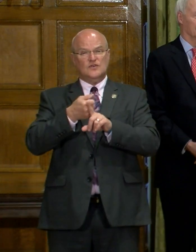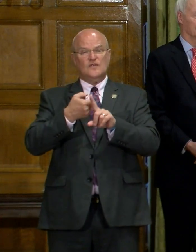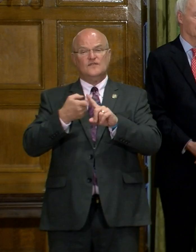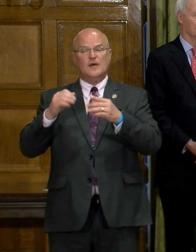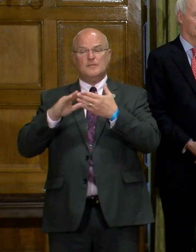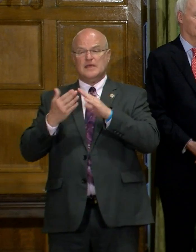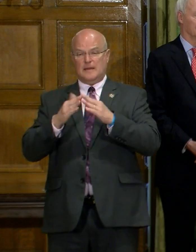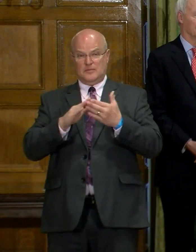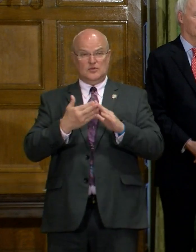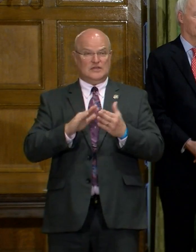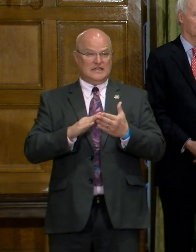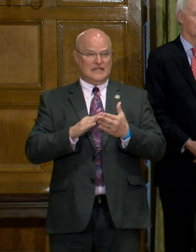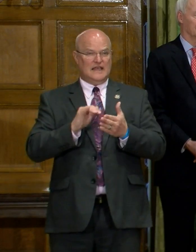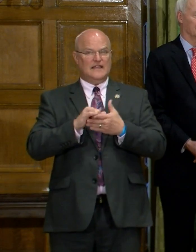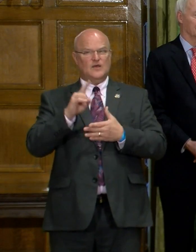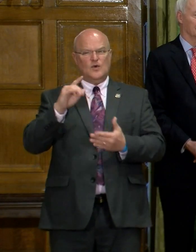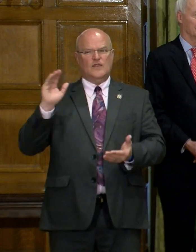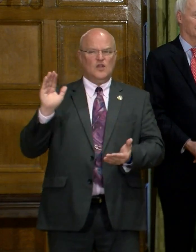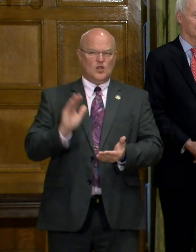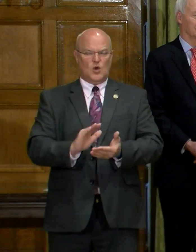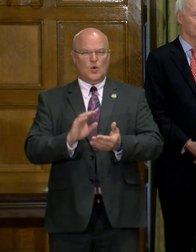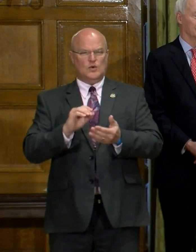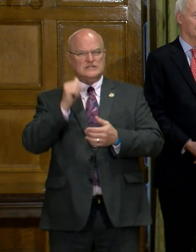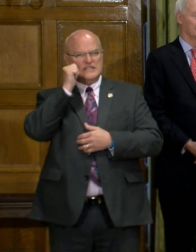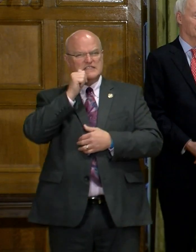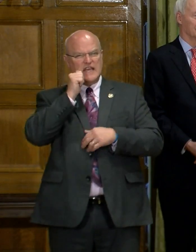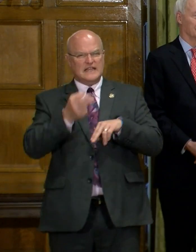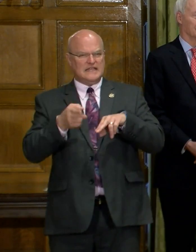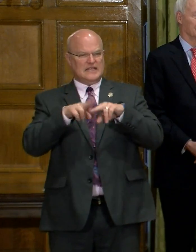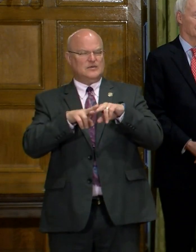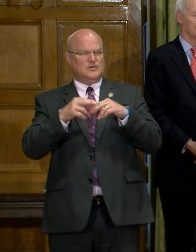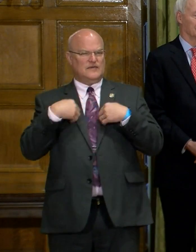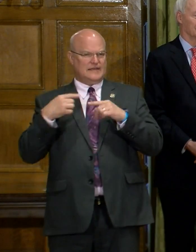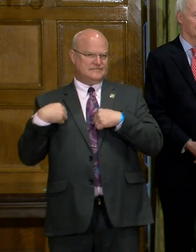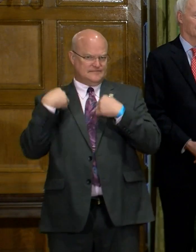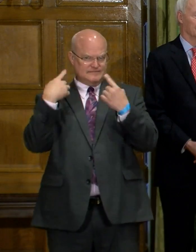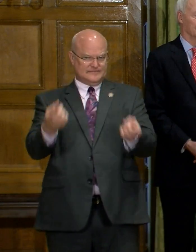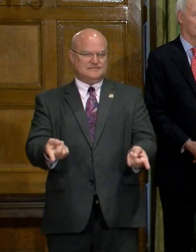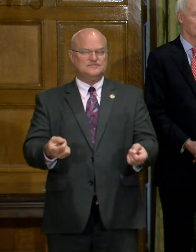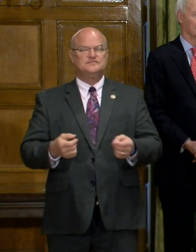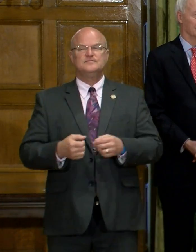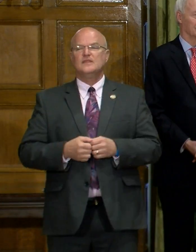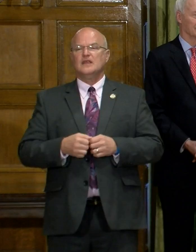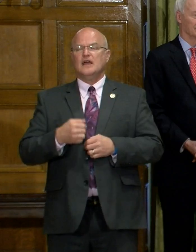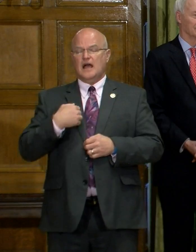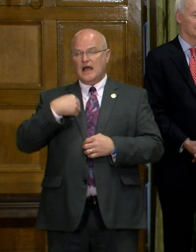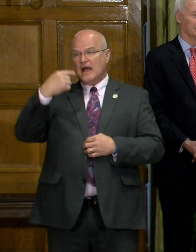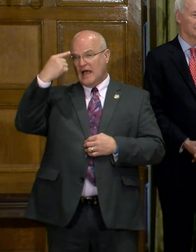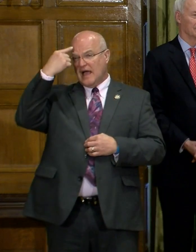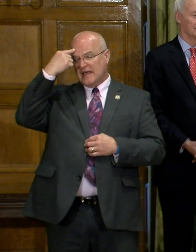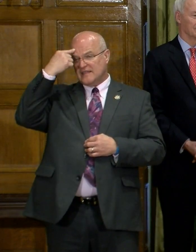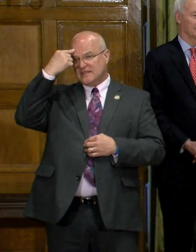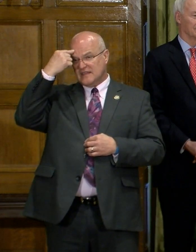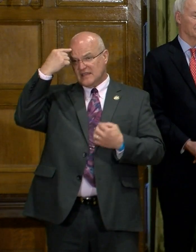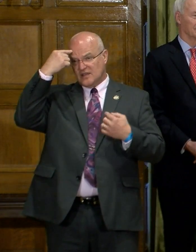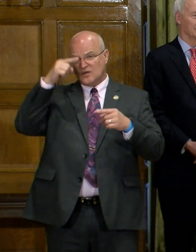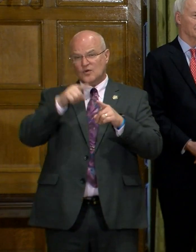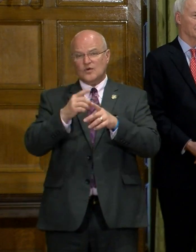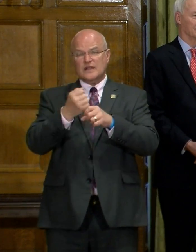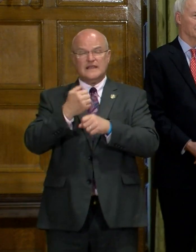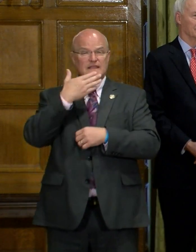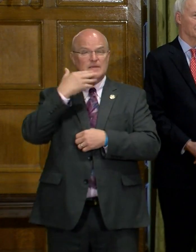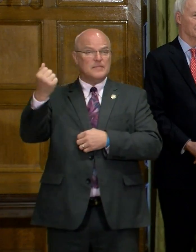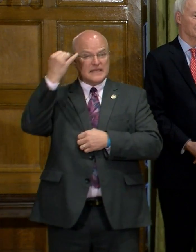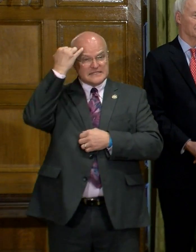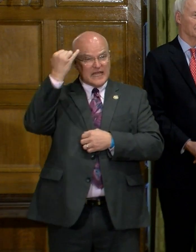the community, which is one of the lowest daily increments that we've had. I think that in order to get the